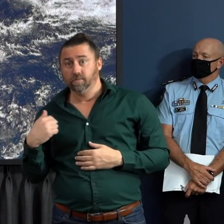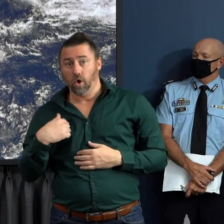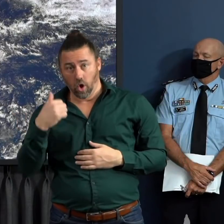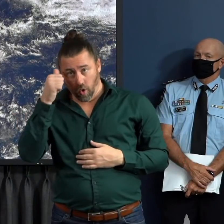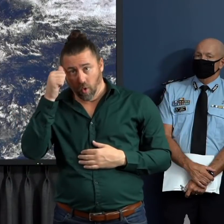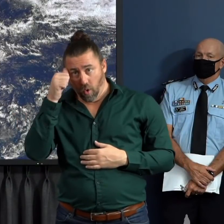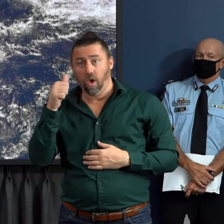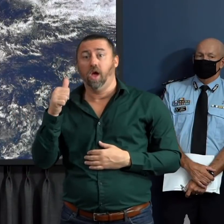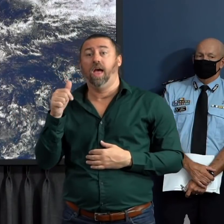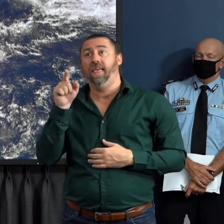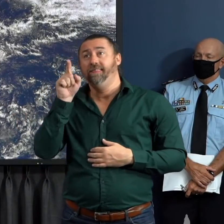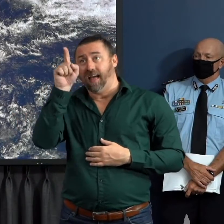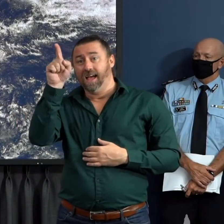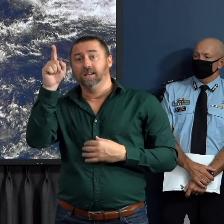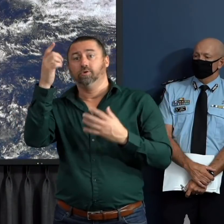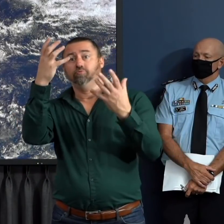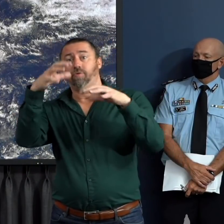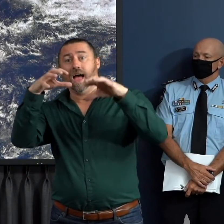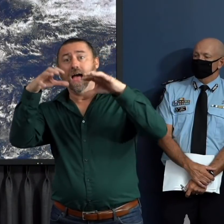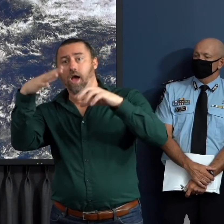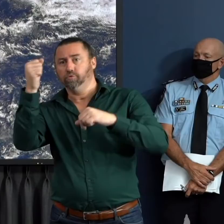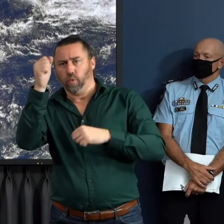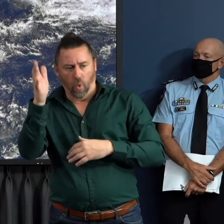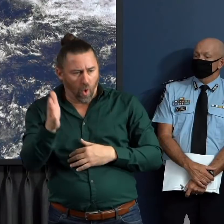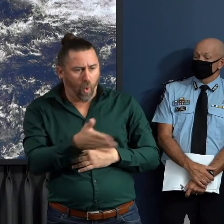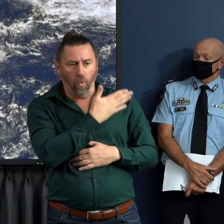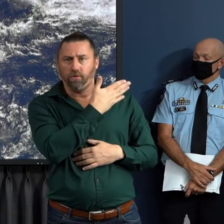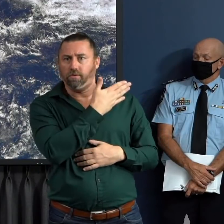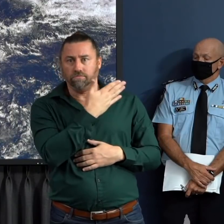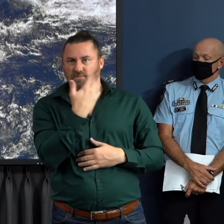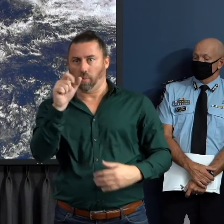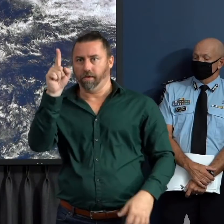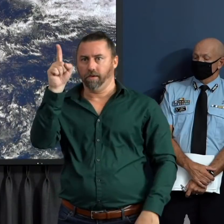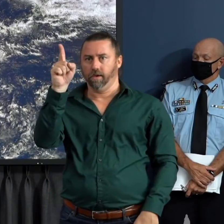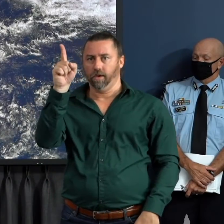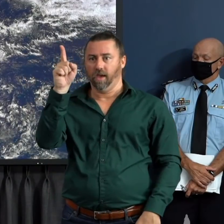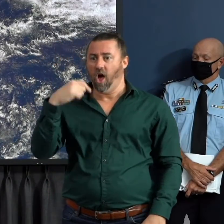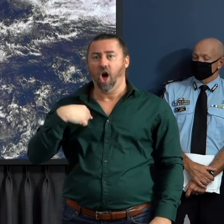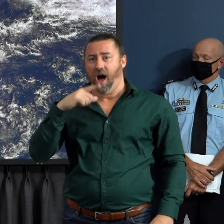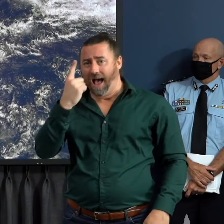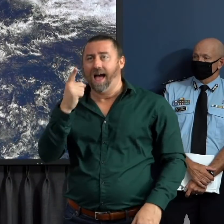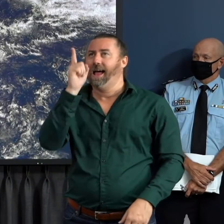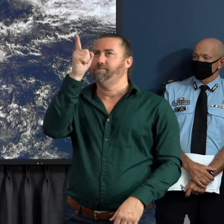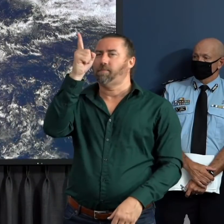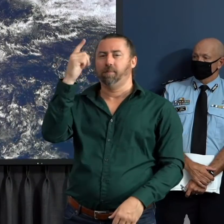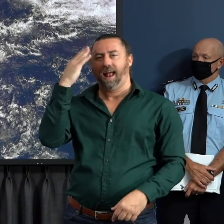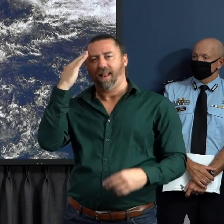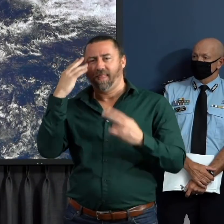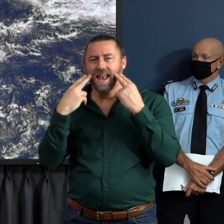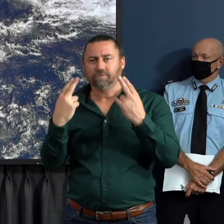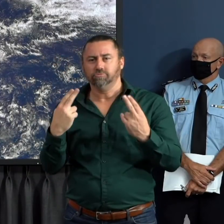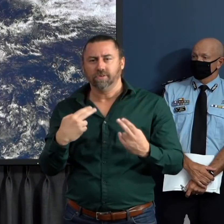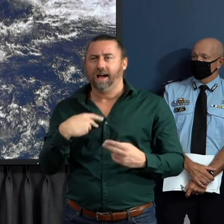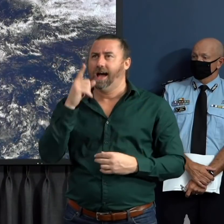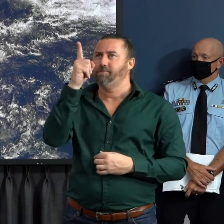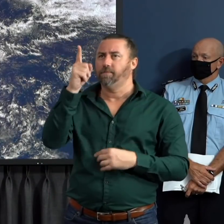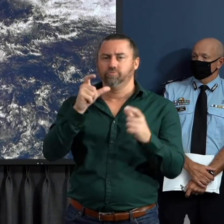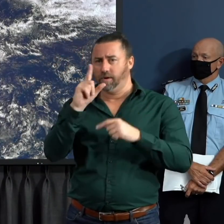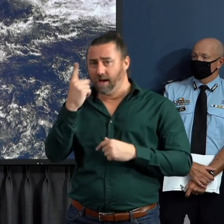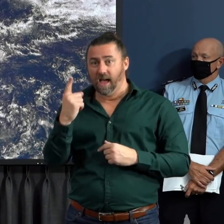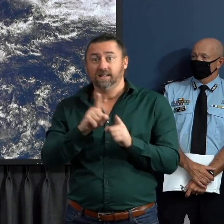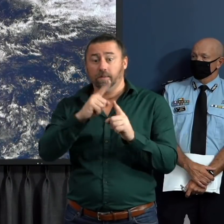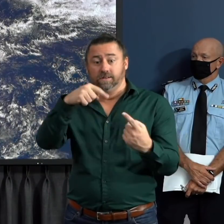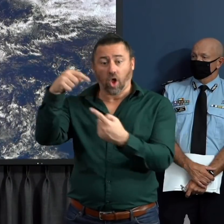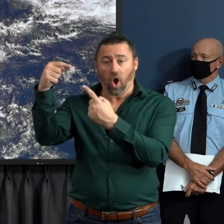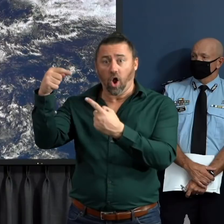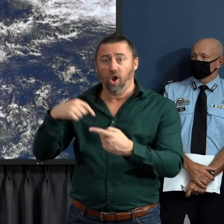expected the system to be moving. It hasn't moved. We don't control nature. Let me also say, we don't control